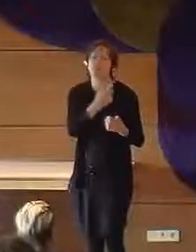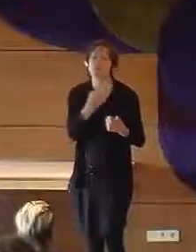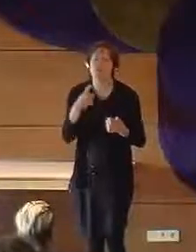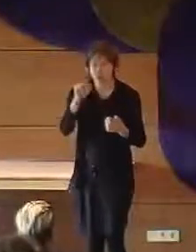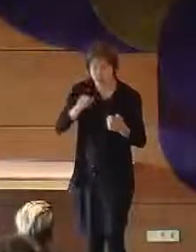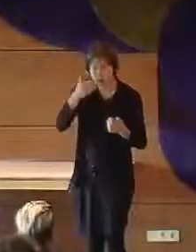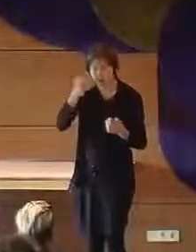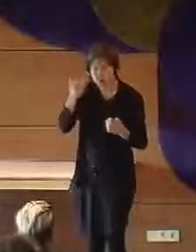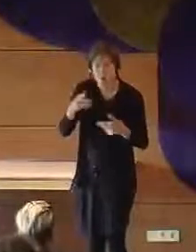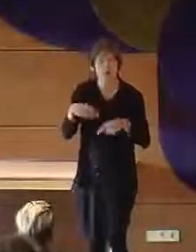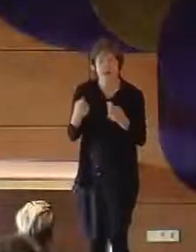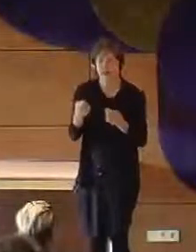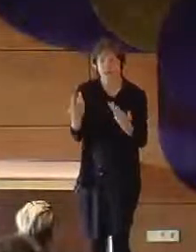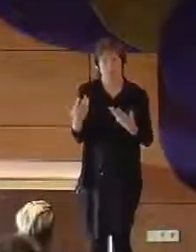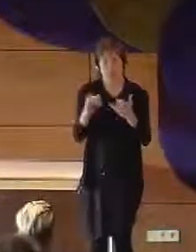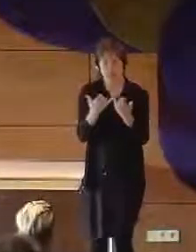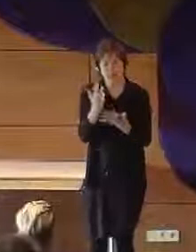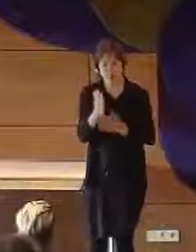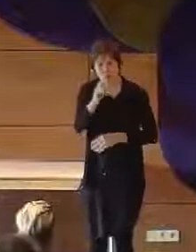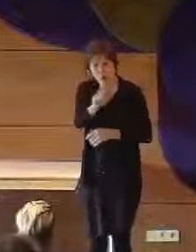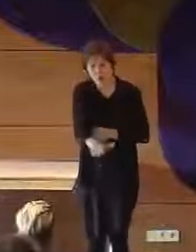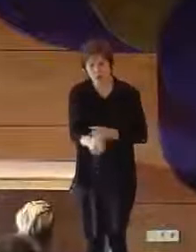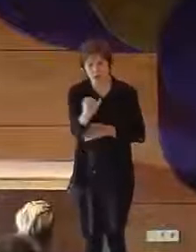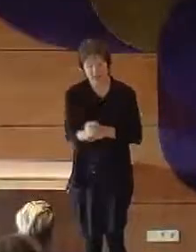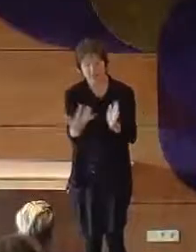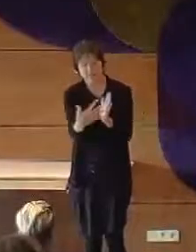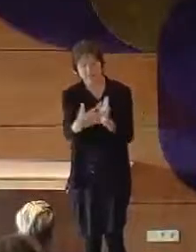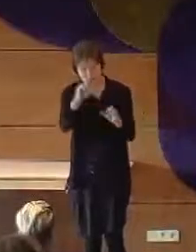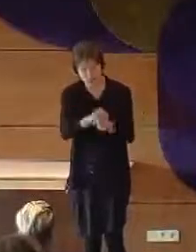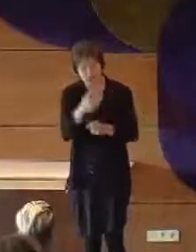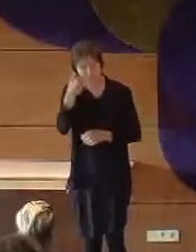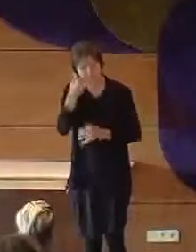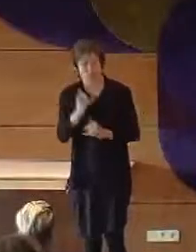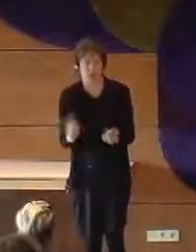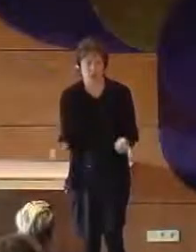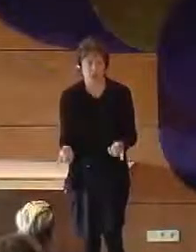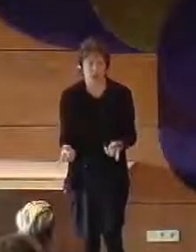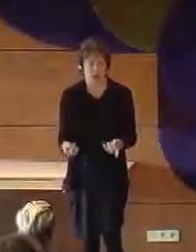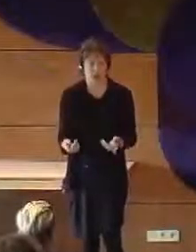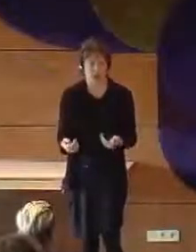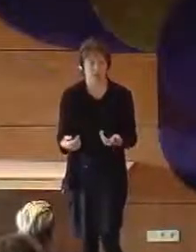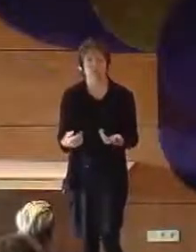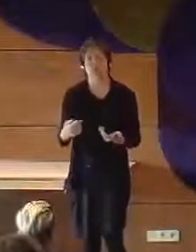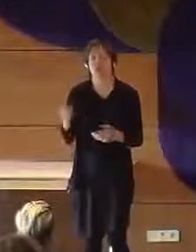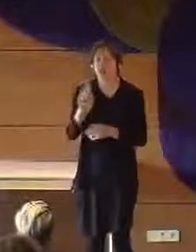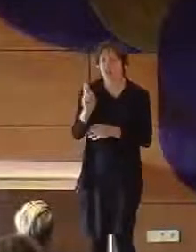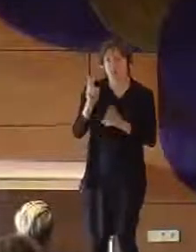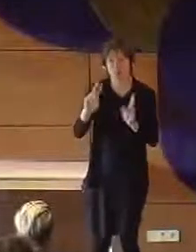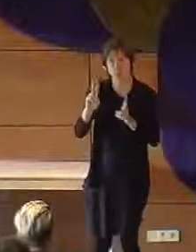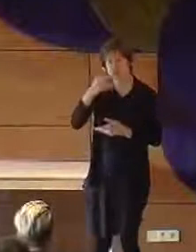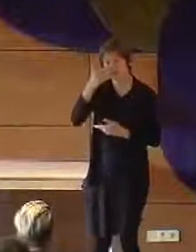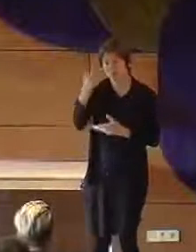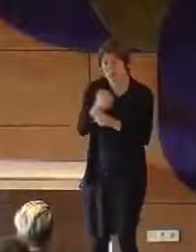It sounds crazy that if you can't smell normally, that could affect your puberty, but there's a strong association